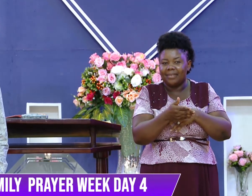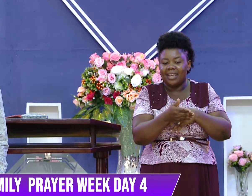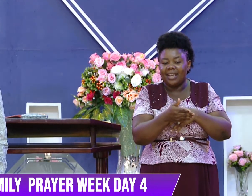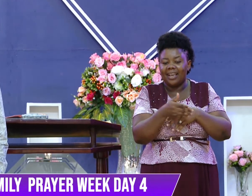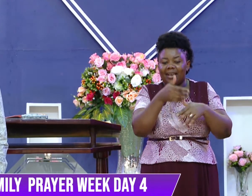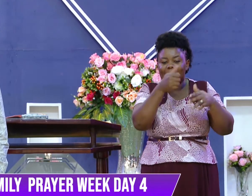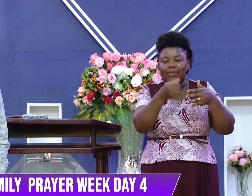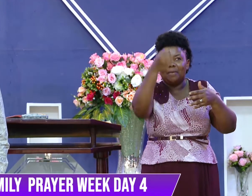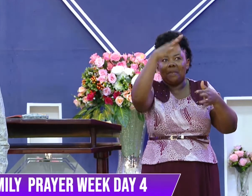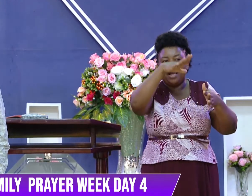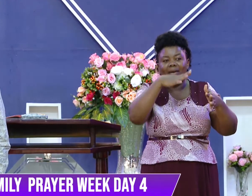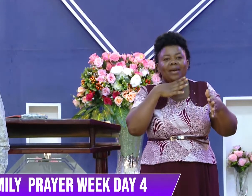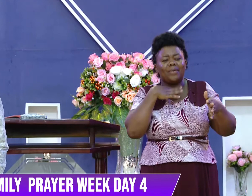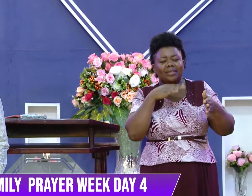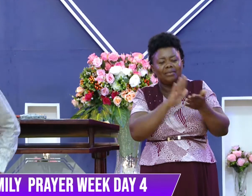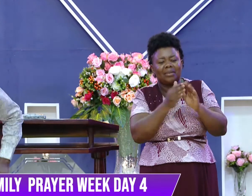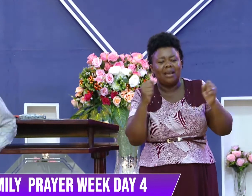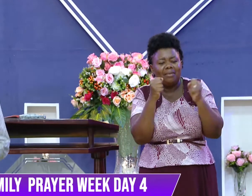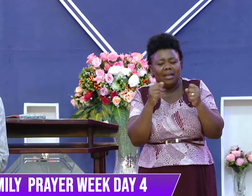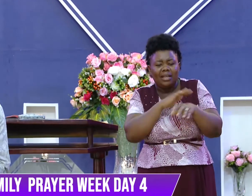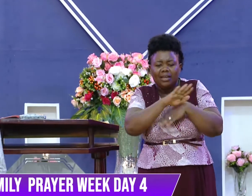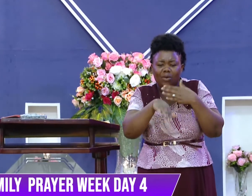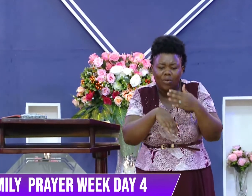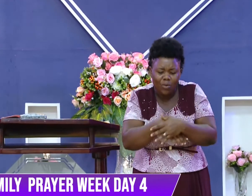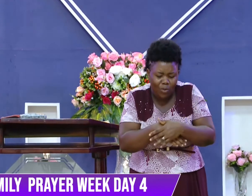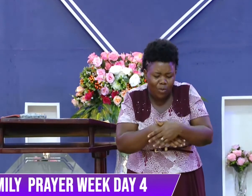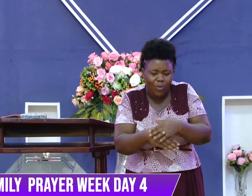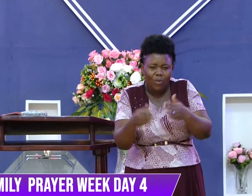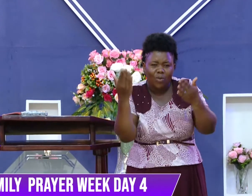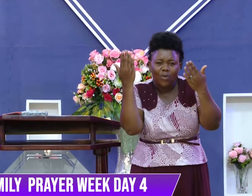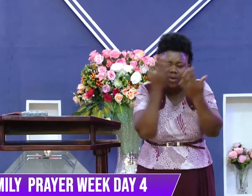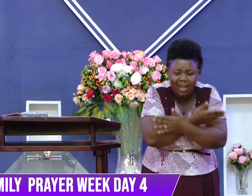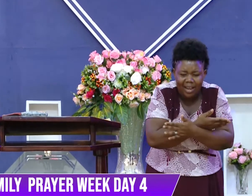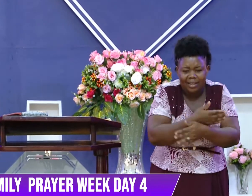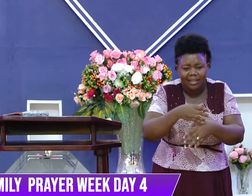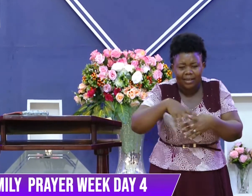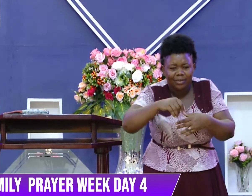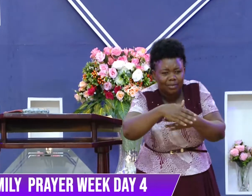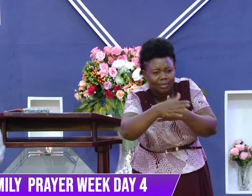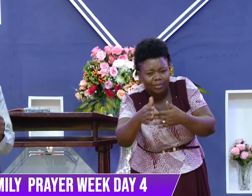to bring ice and I spent the whole night